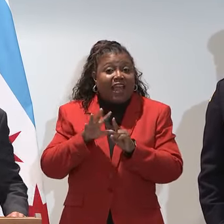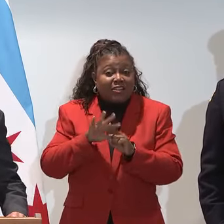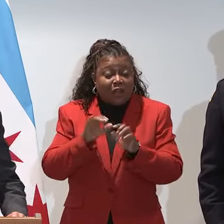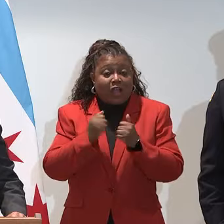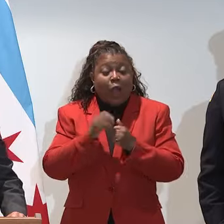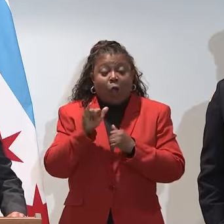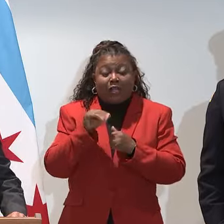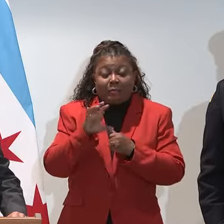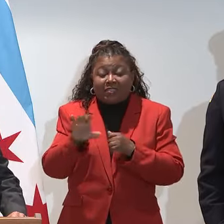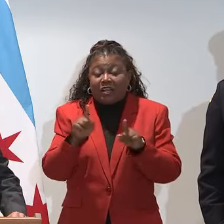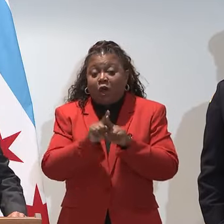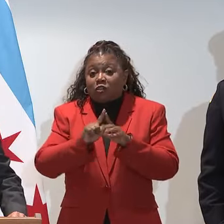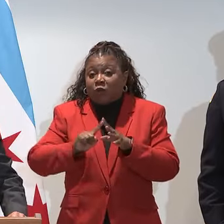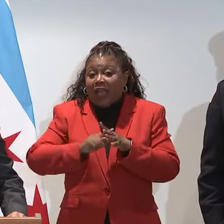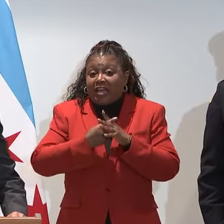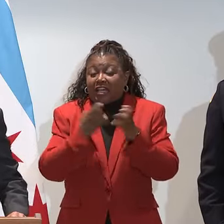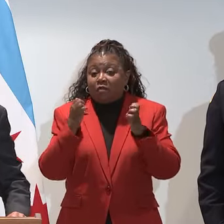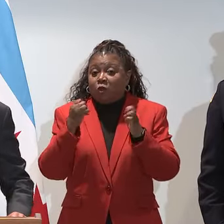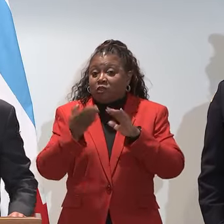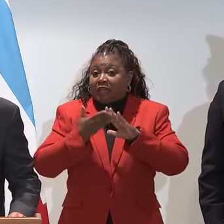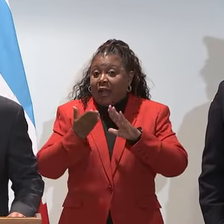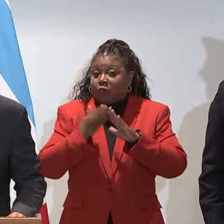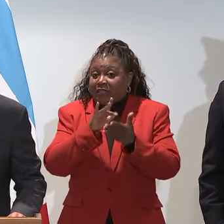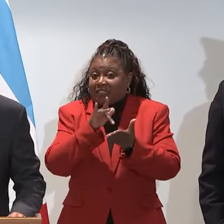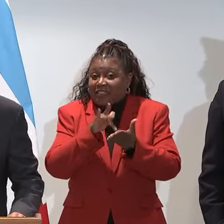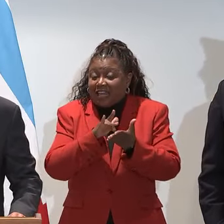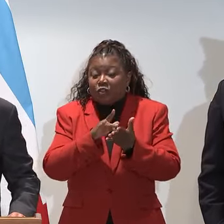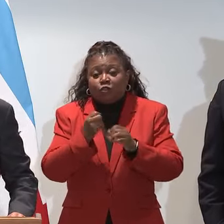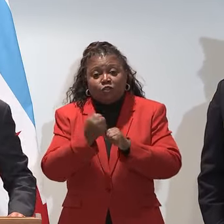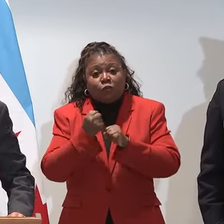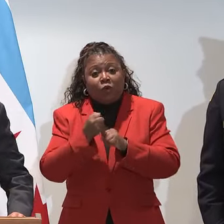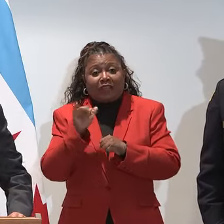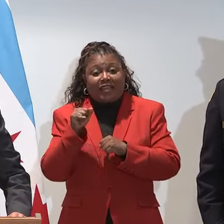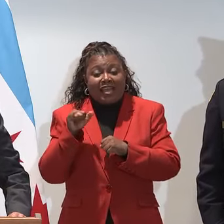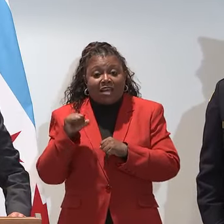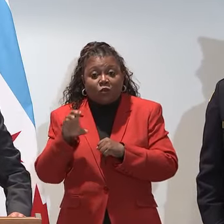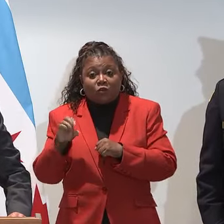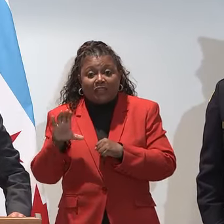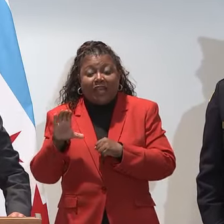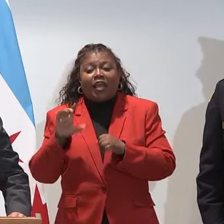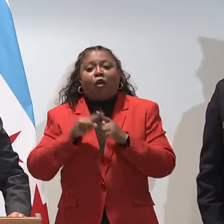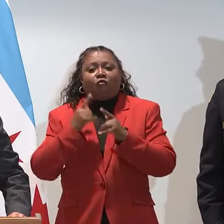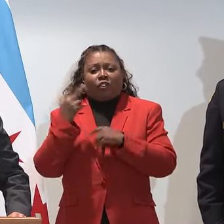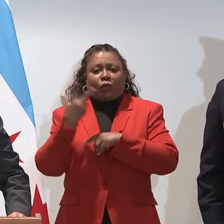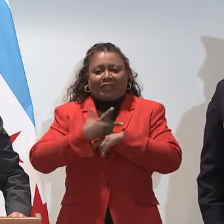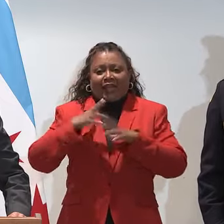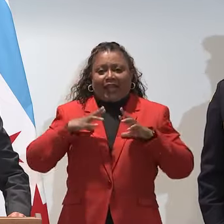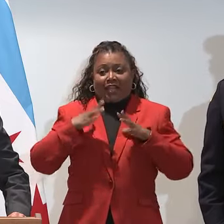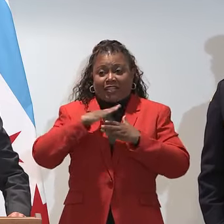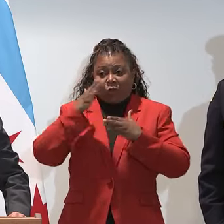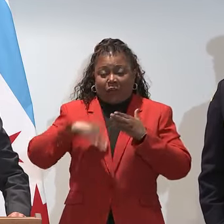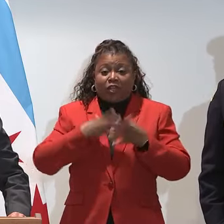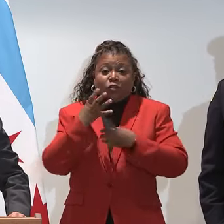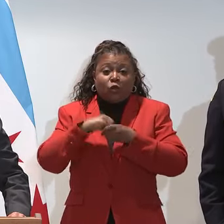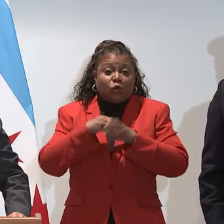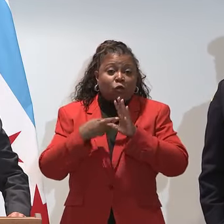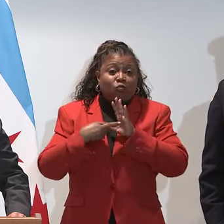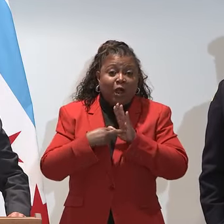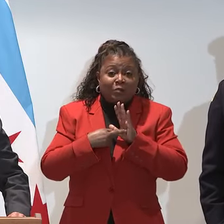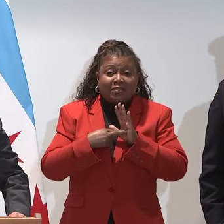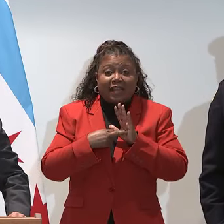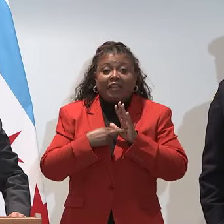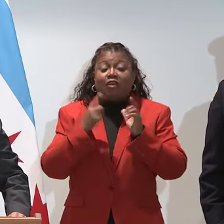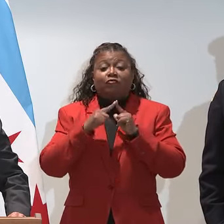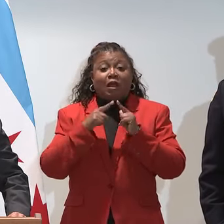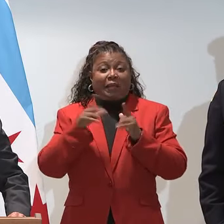efforts, OEMC has also activated the Emergency Operations Center to support the SOC over the three-day holiday weekend to include